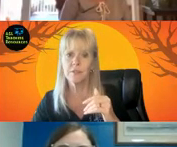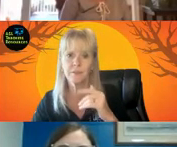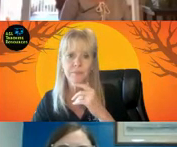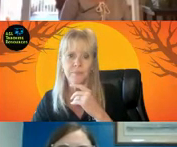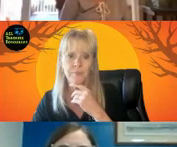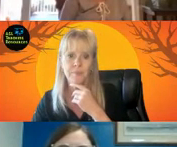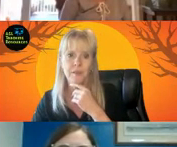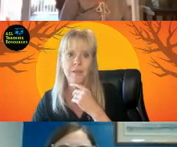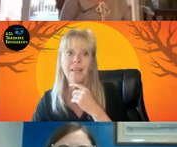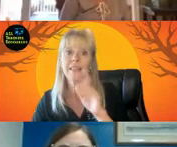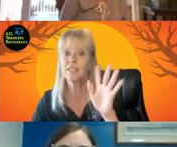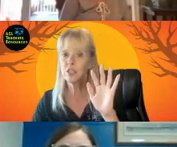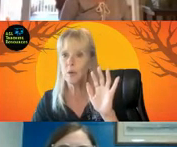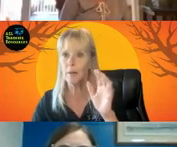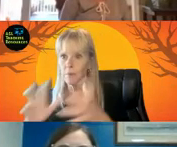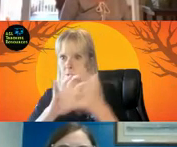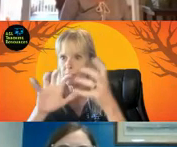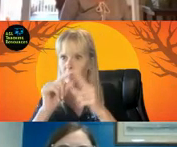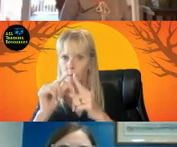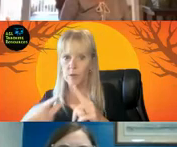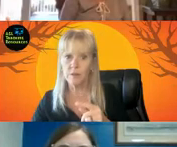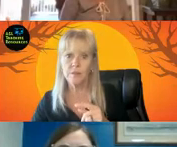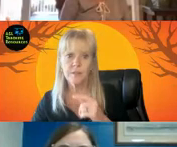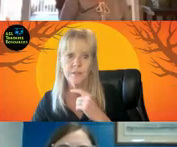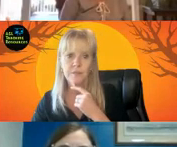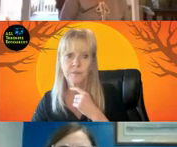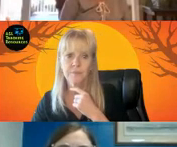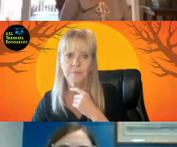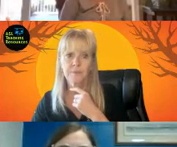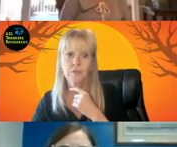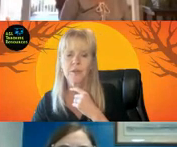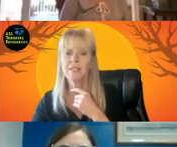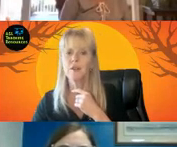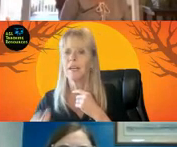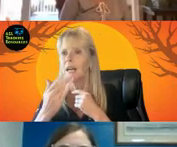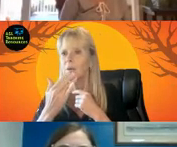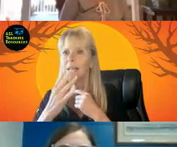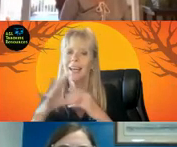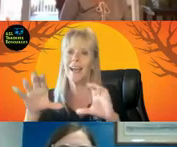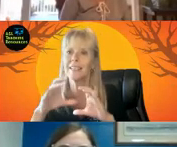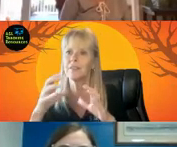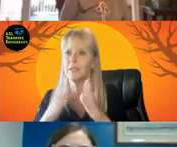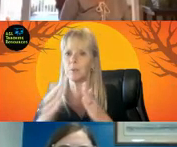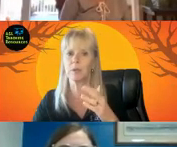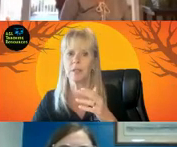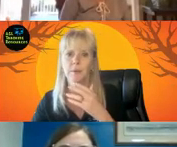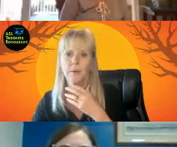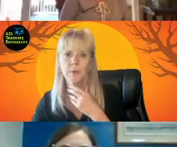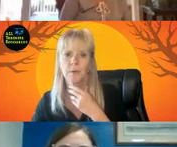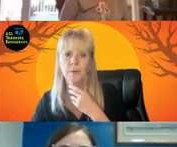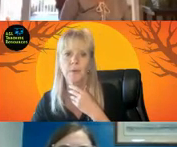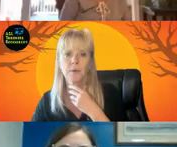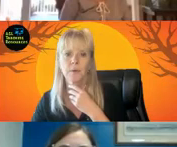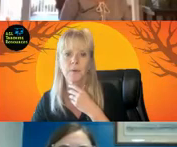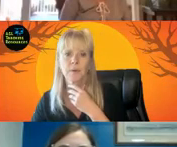2 levels. Then the scrambles of the words. So these are coloring and activity book.